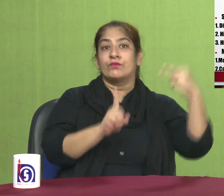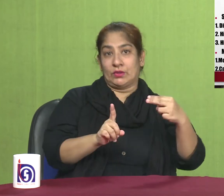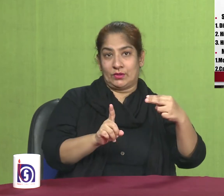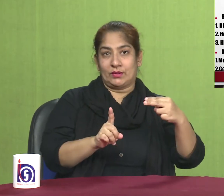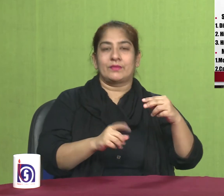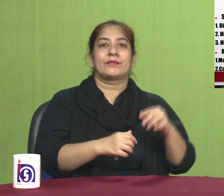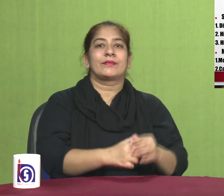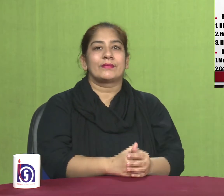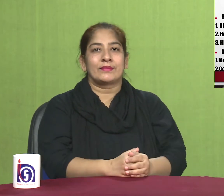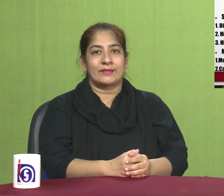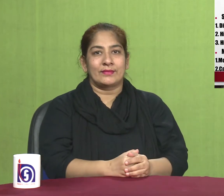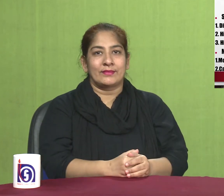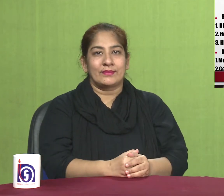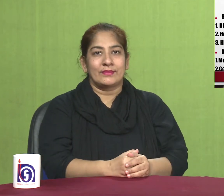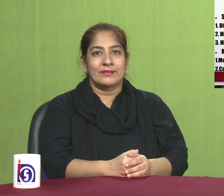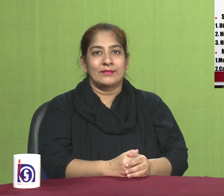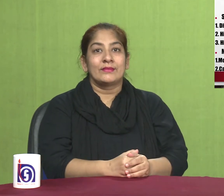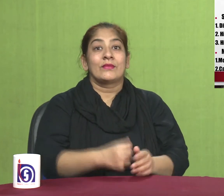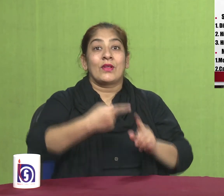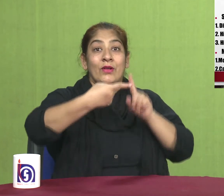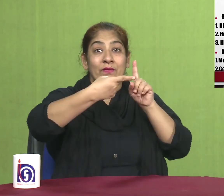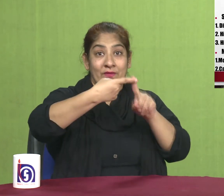Now the limitations we can view from the